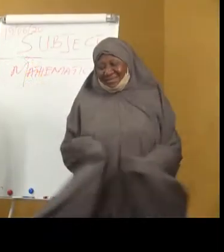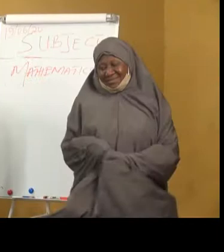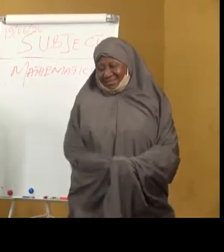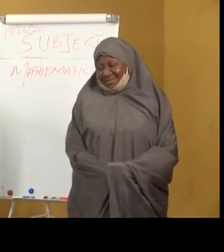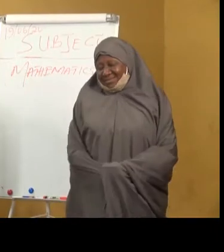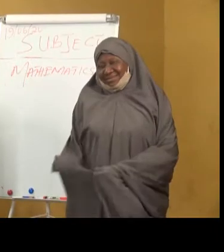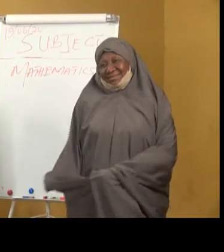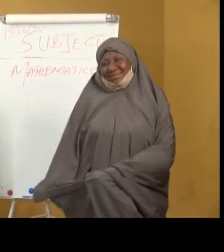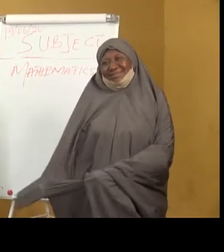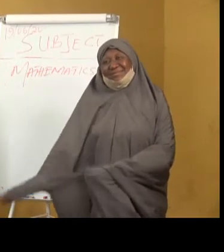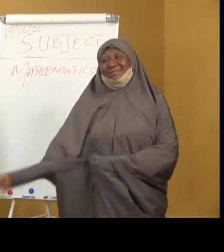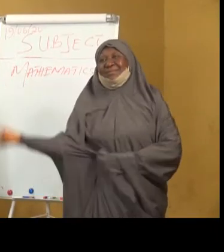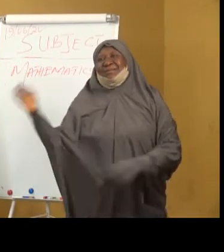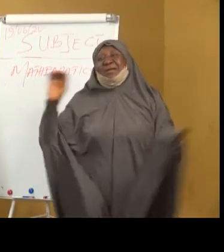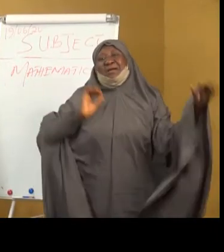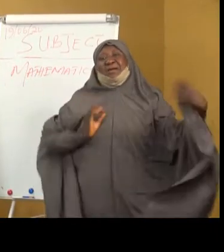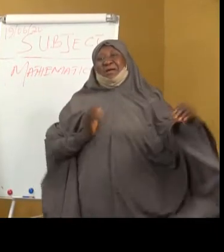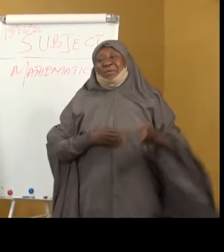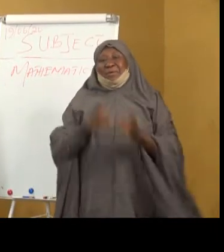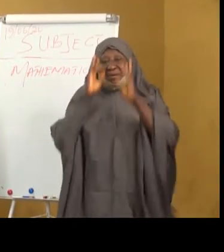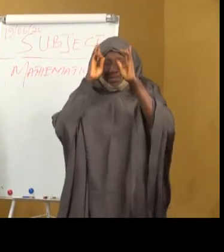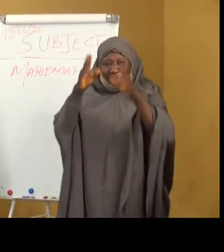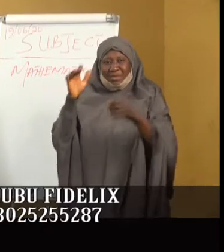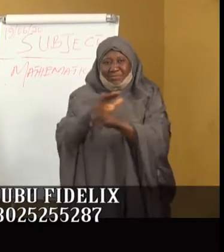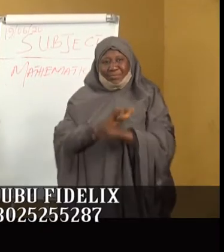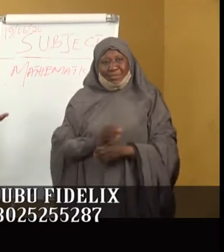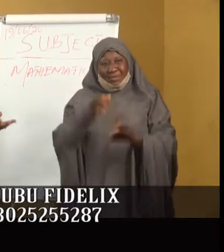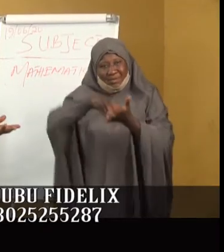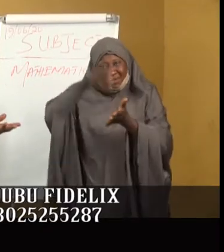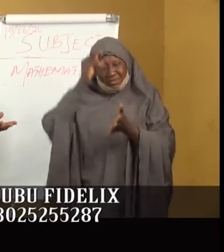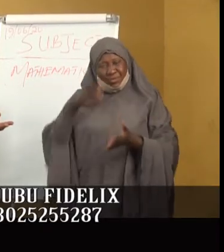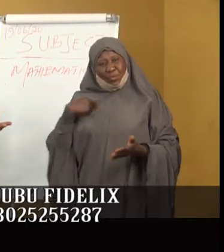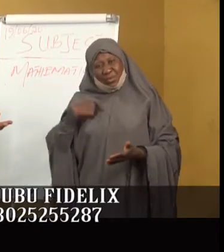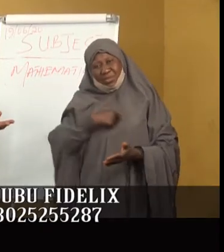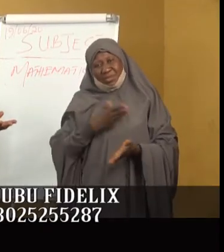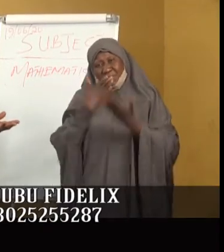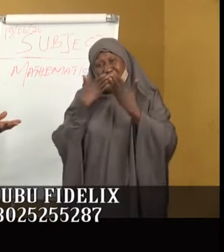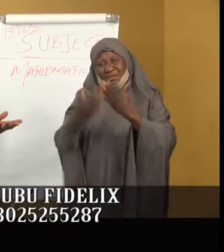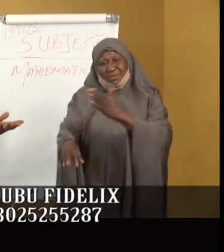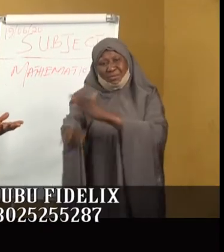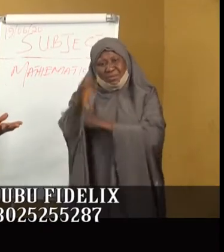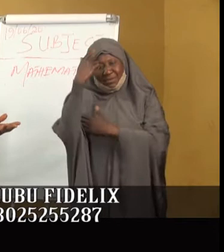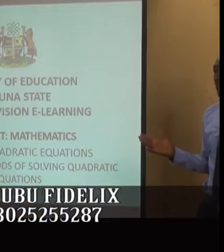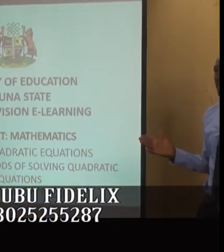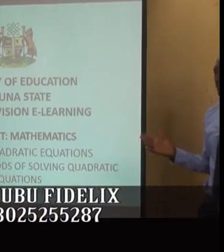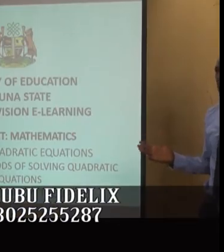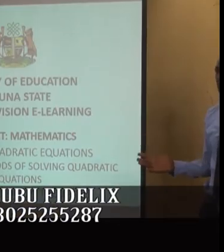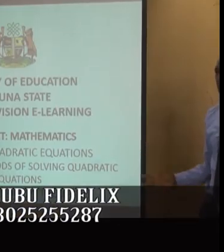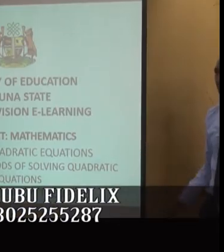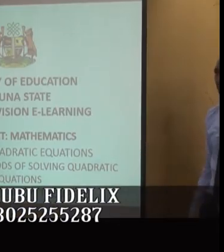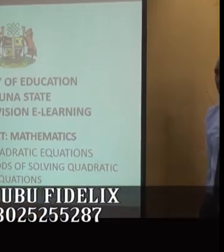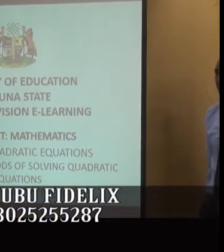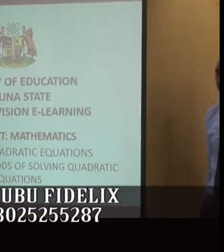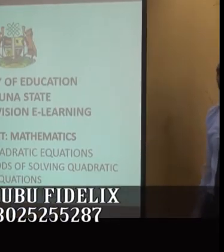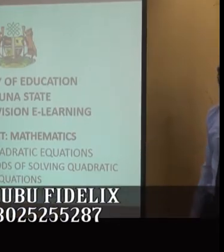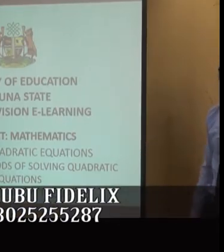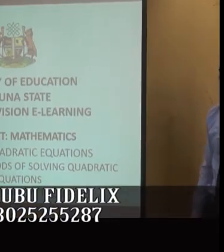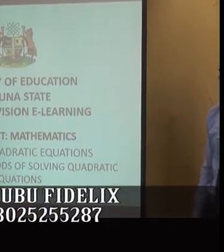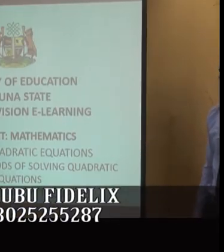My esteemed learners, we thank God for another opportunity to learn in